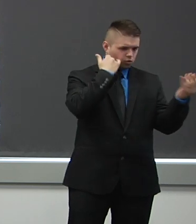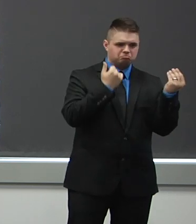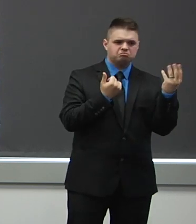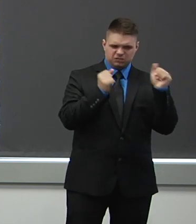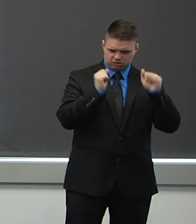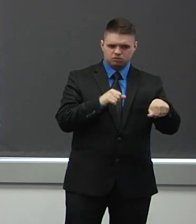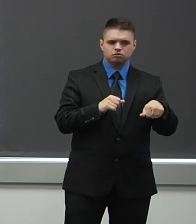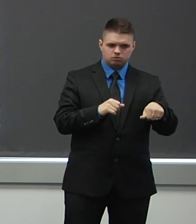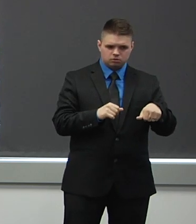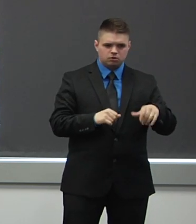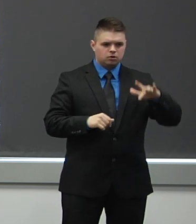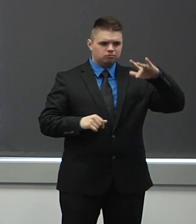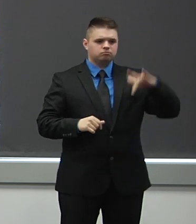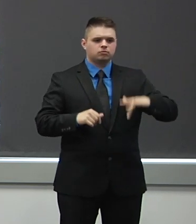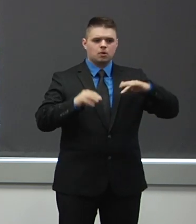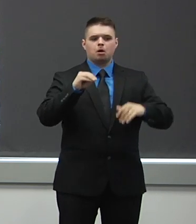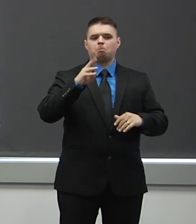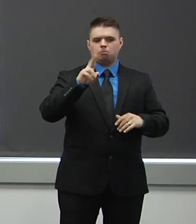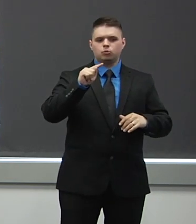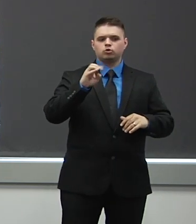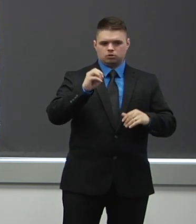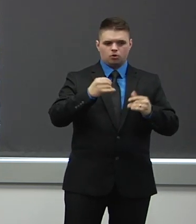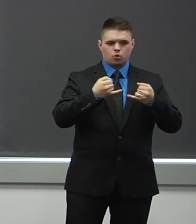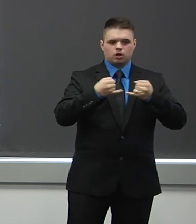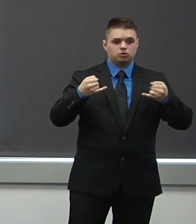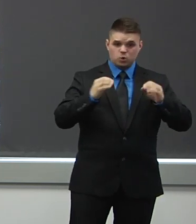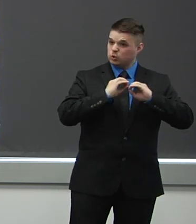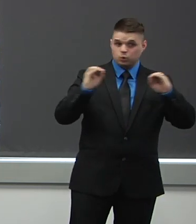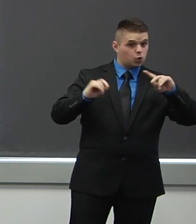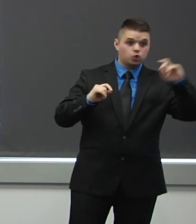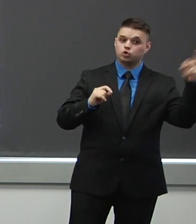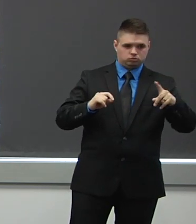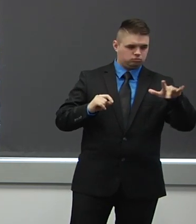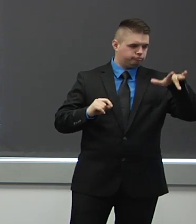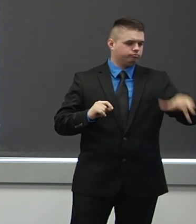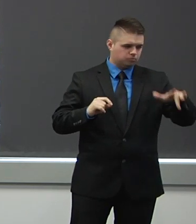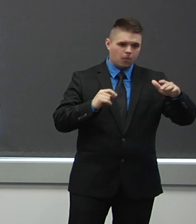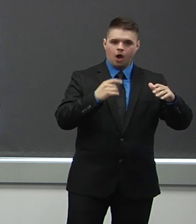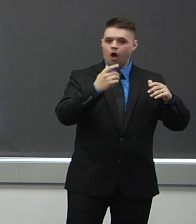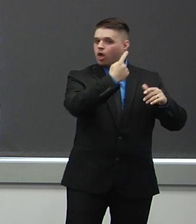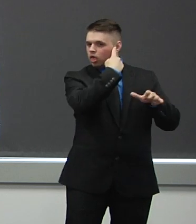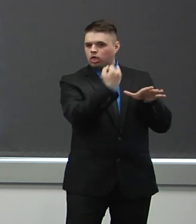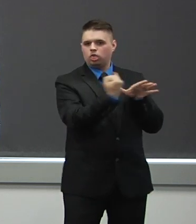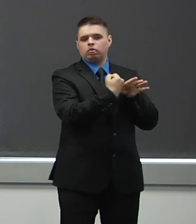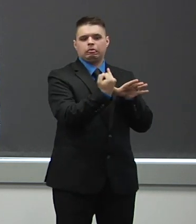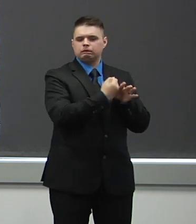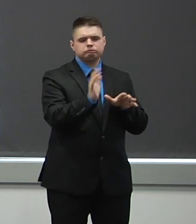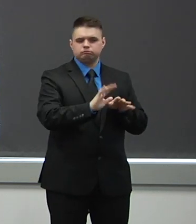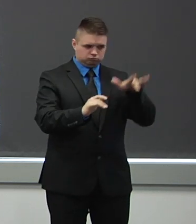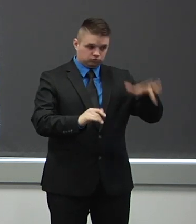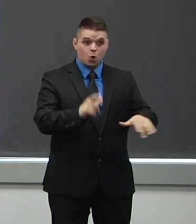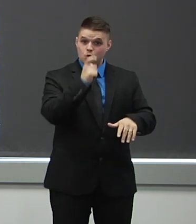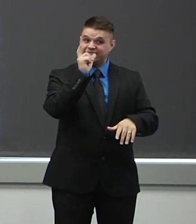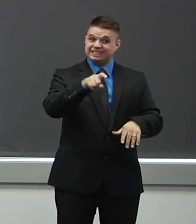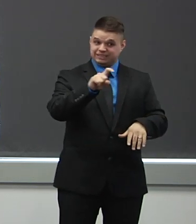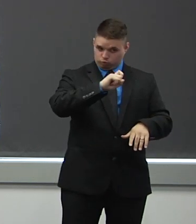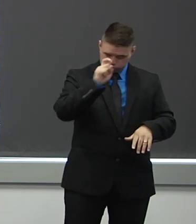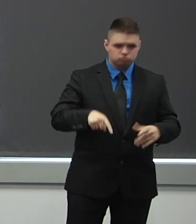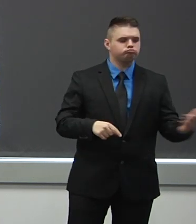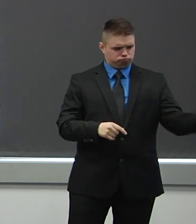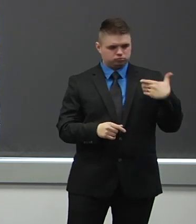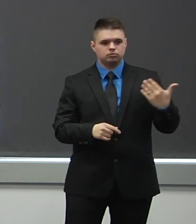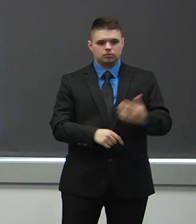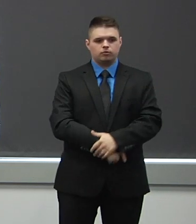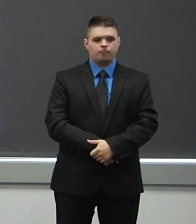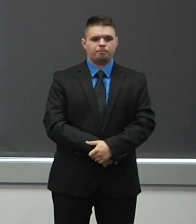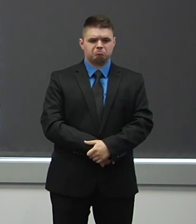muted while you're not asking a question so that we don't get any cross noise. We're going to let people ask their questions, and then if